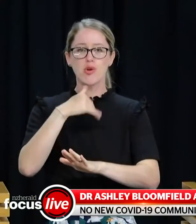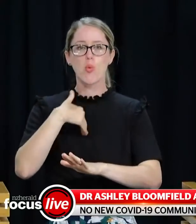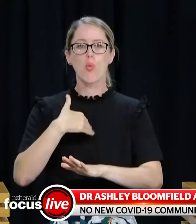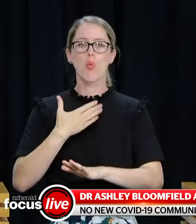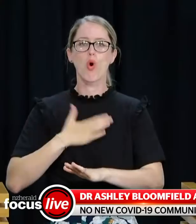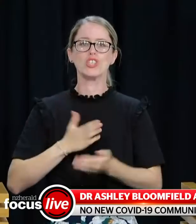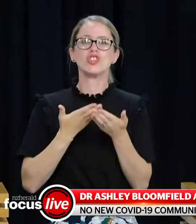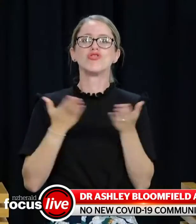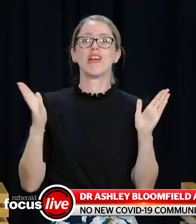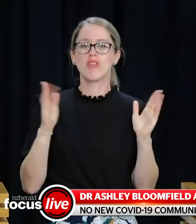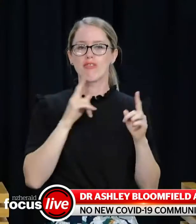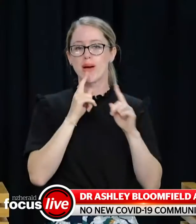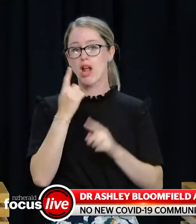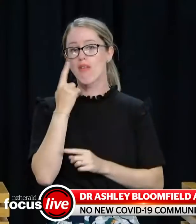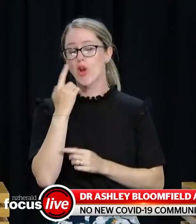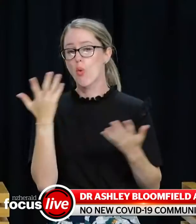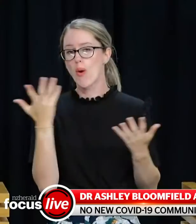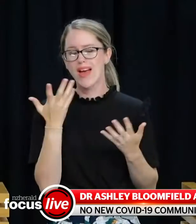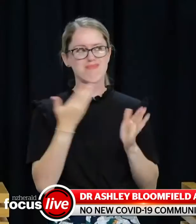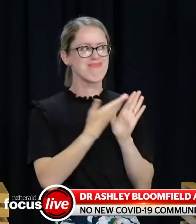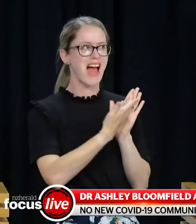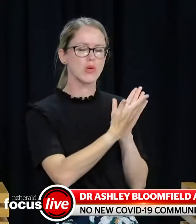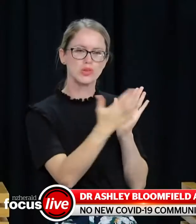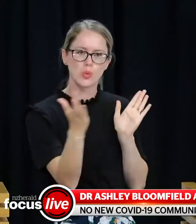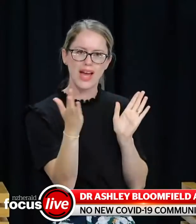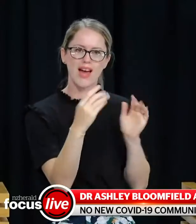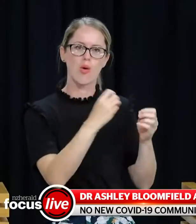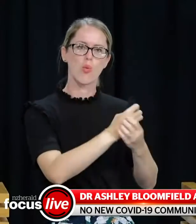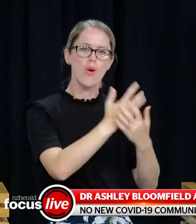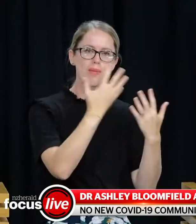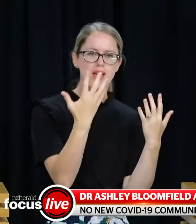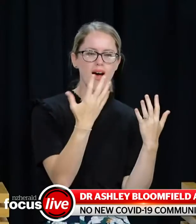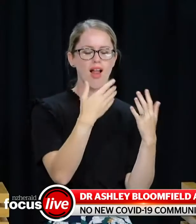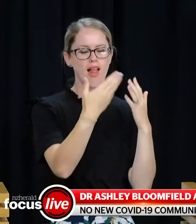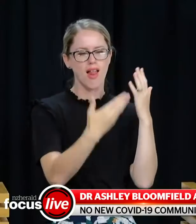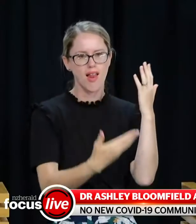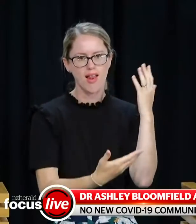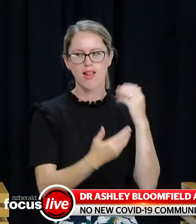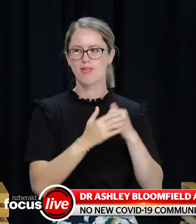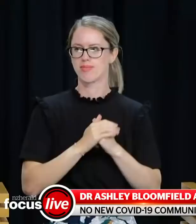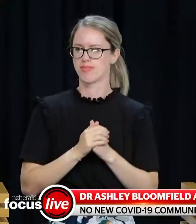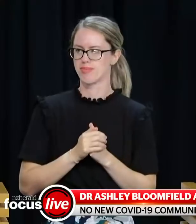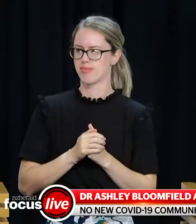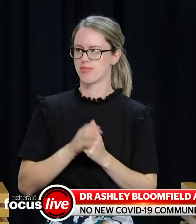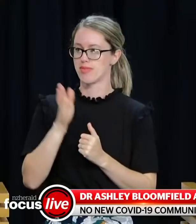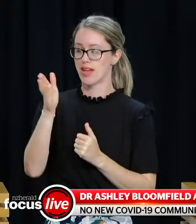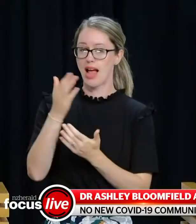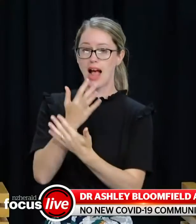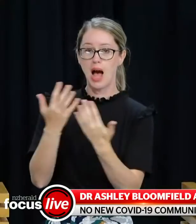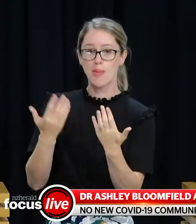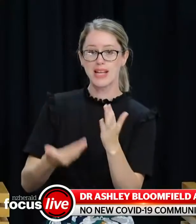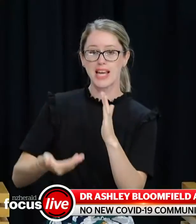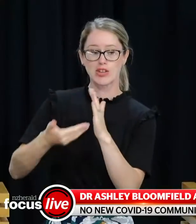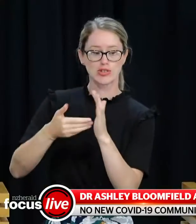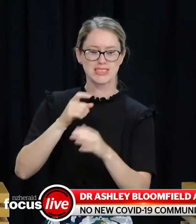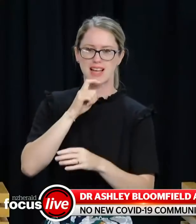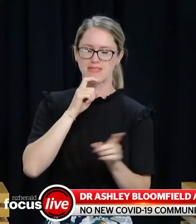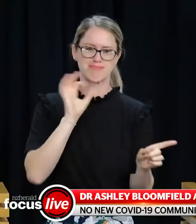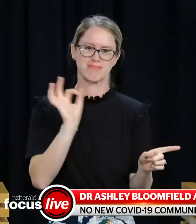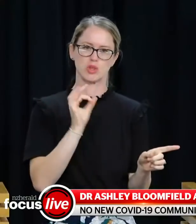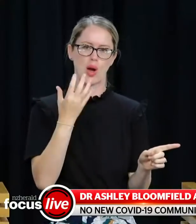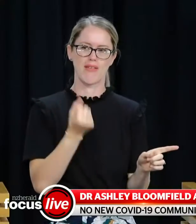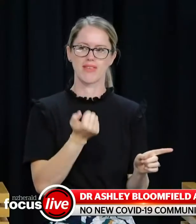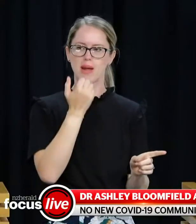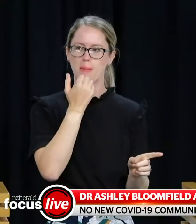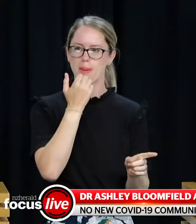information about COVID-19 and the places of interest on our website and the all of government COVID-19 website. How many extra staff have been assigned? I don't have